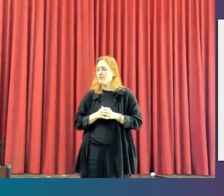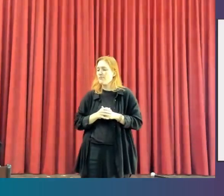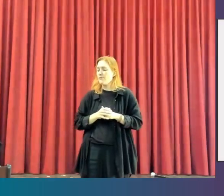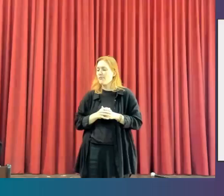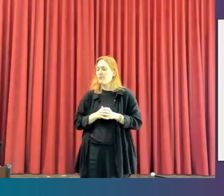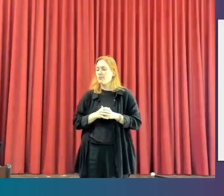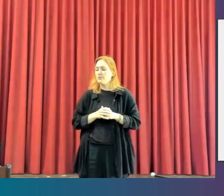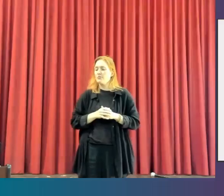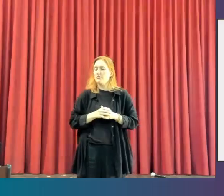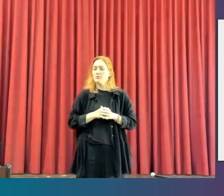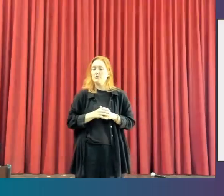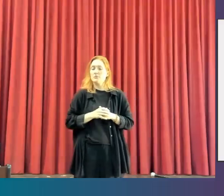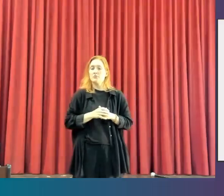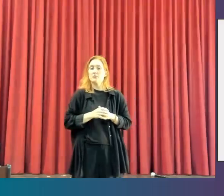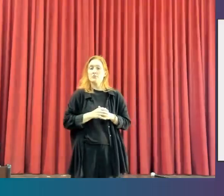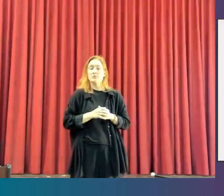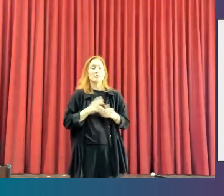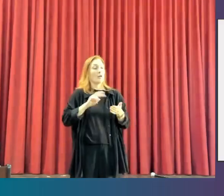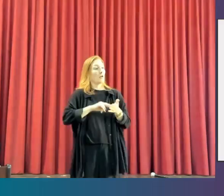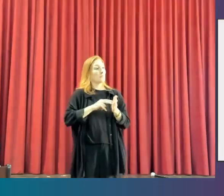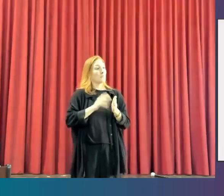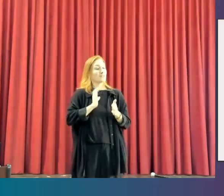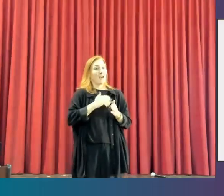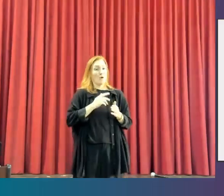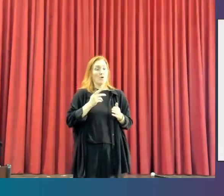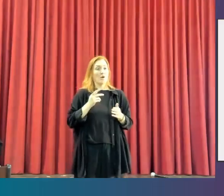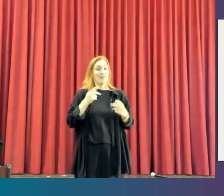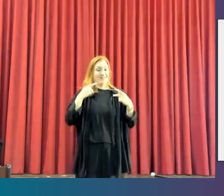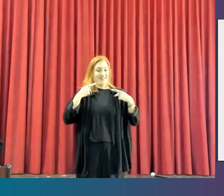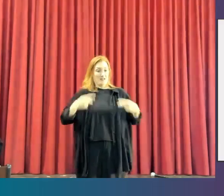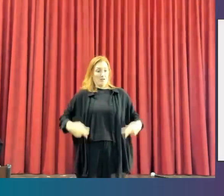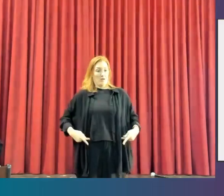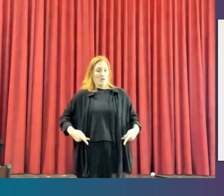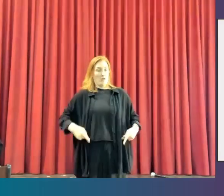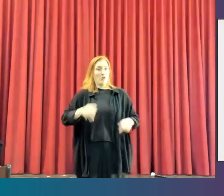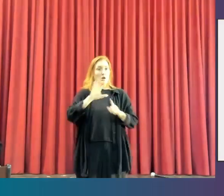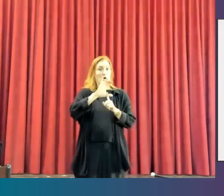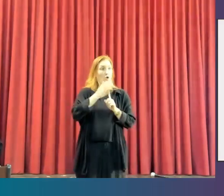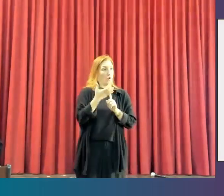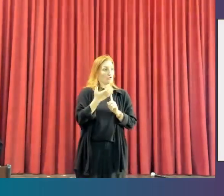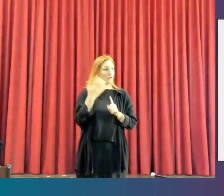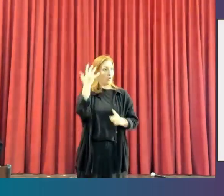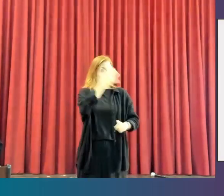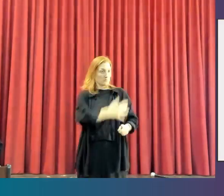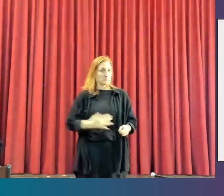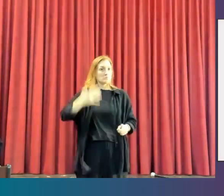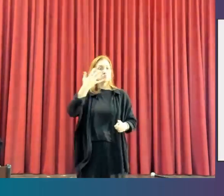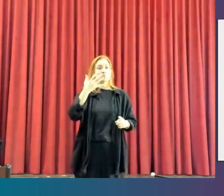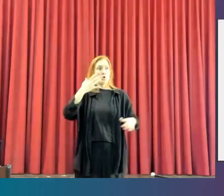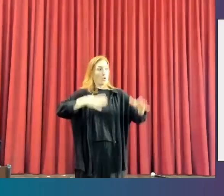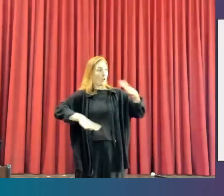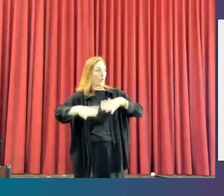It covers our physical and our cultural traits, like our clothing and our hairstyles.